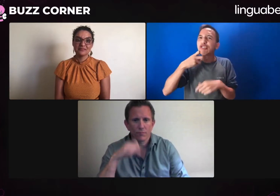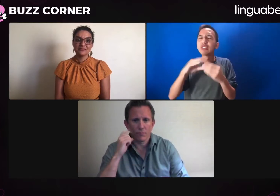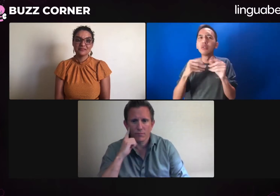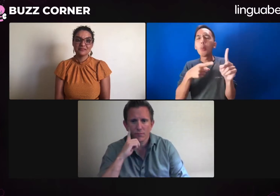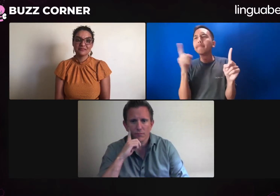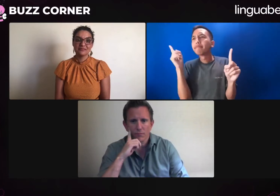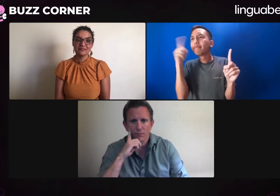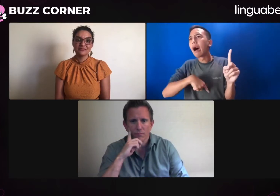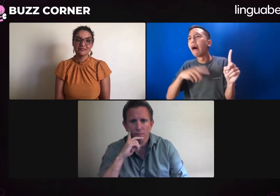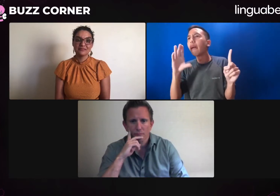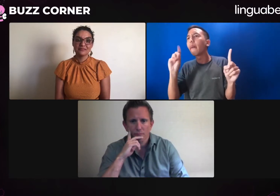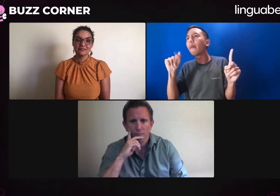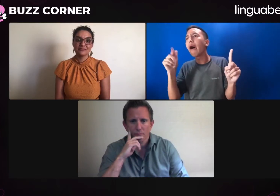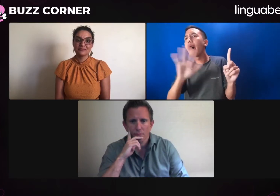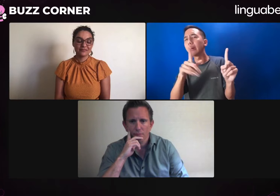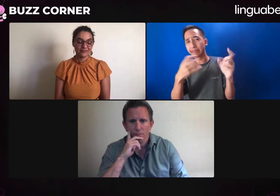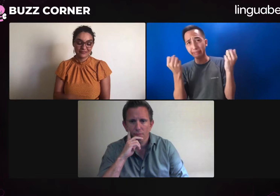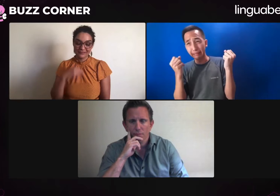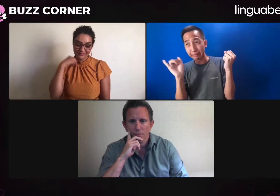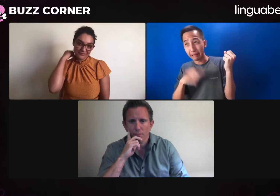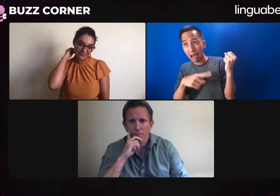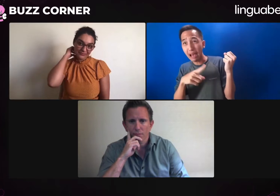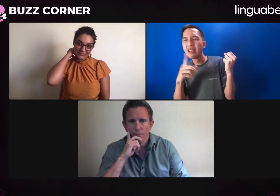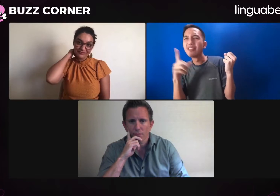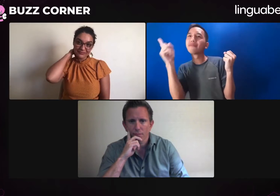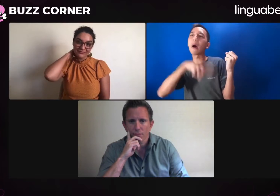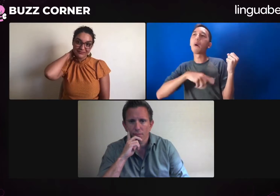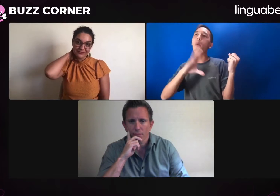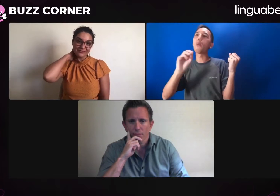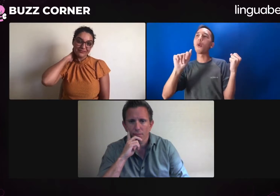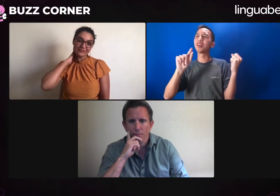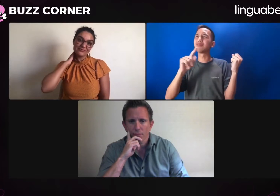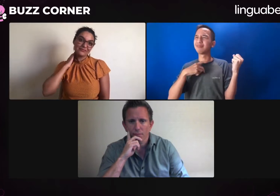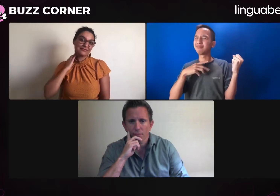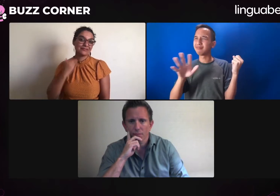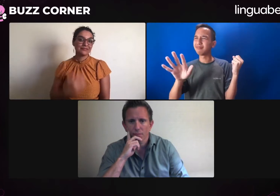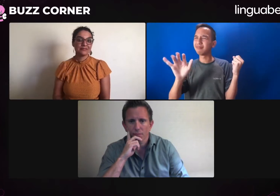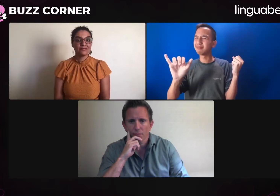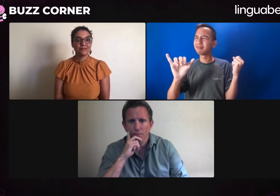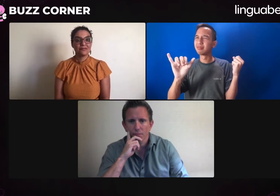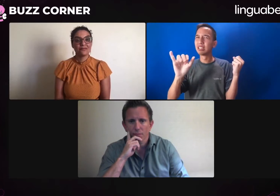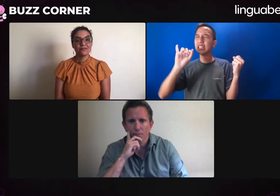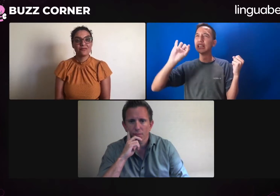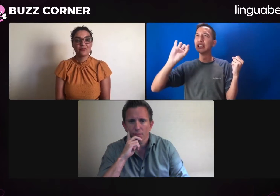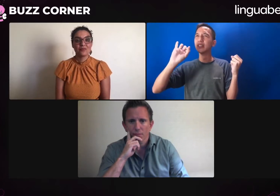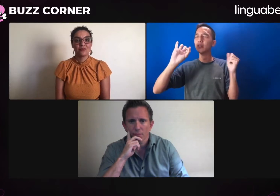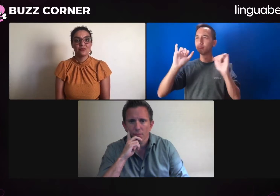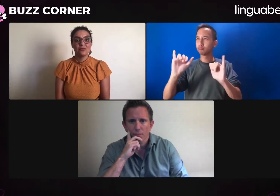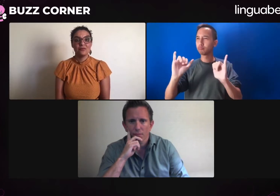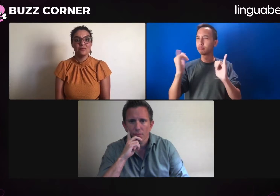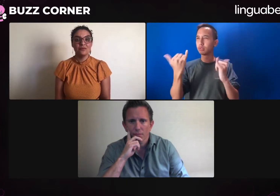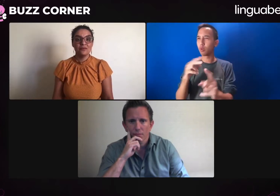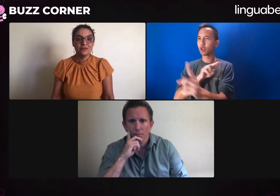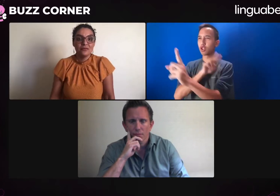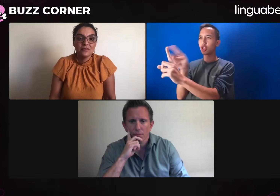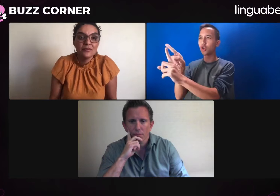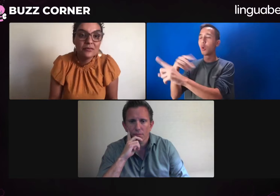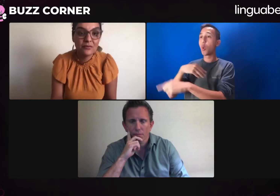that, so many people had the nerve to say, "Oh, she's a fake coda. That's how she signs." And I